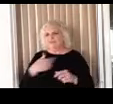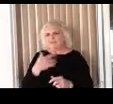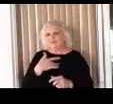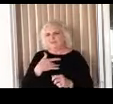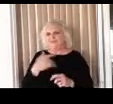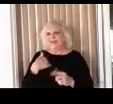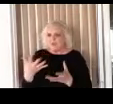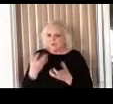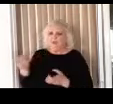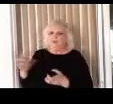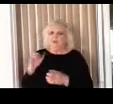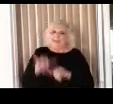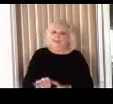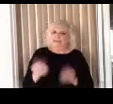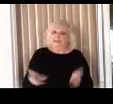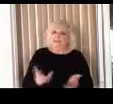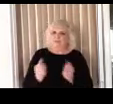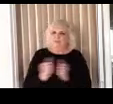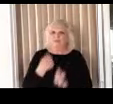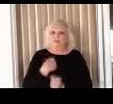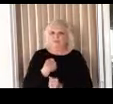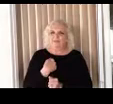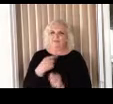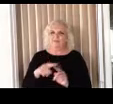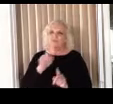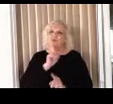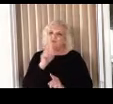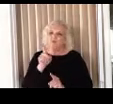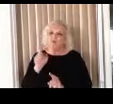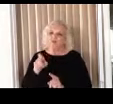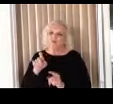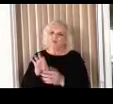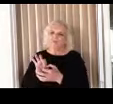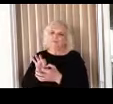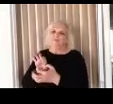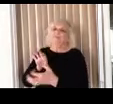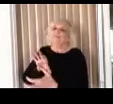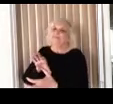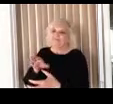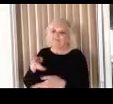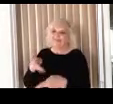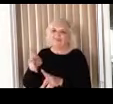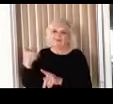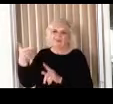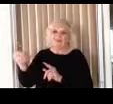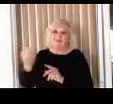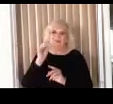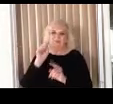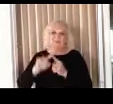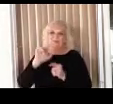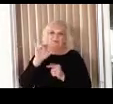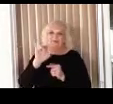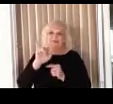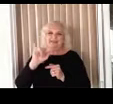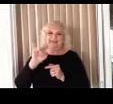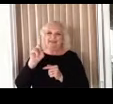to have her here with me, but really I should let her go to Indiana. And she's been staying,